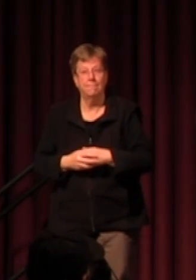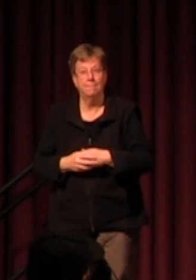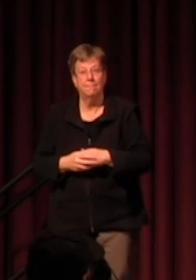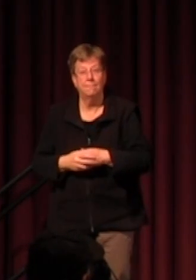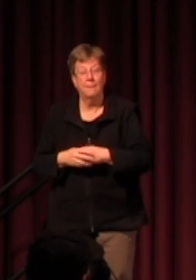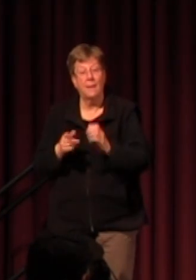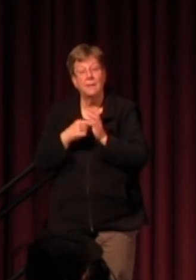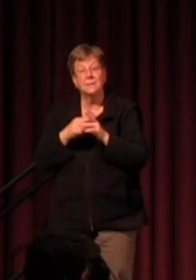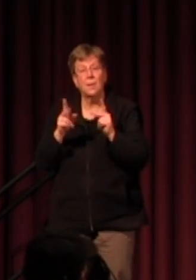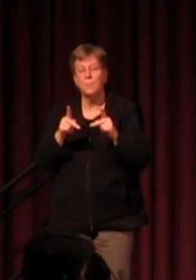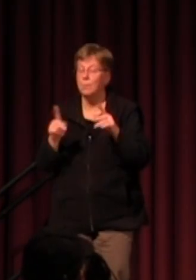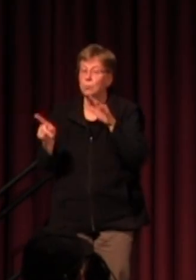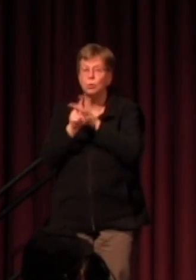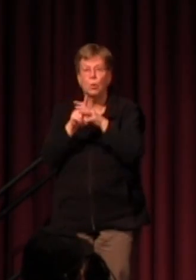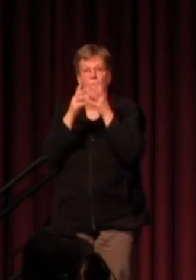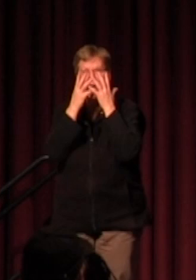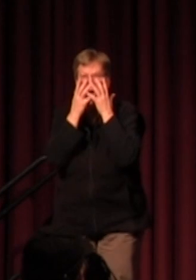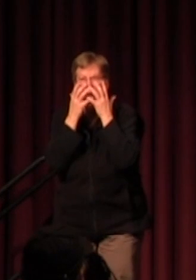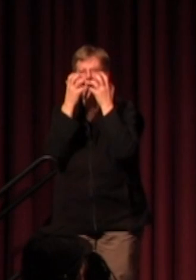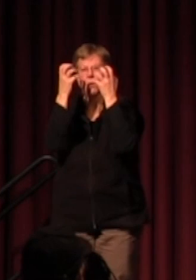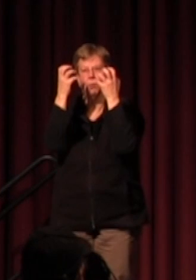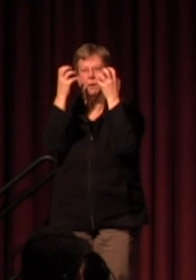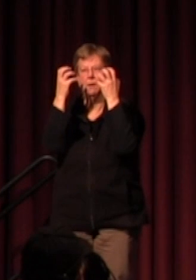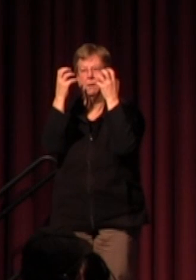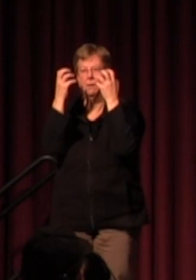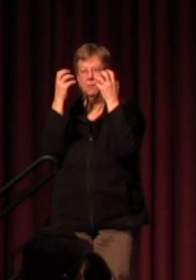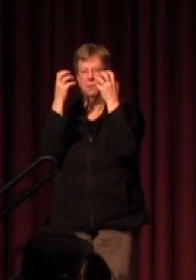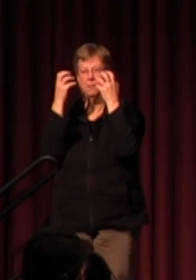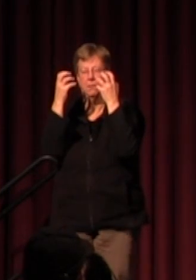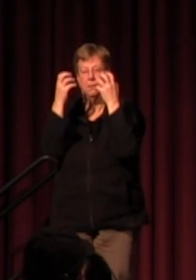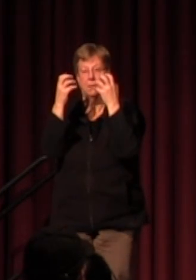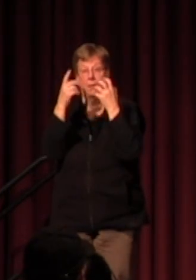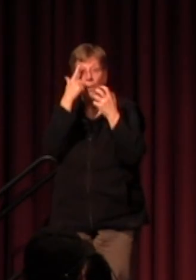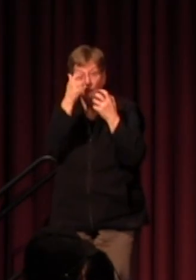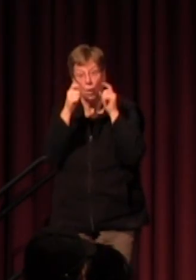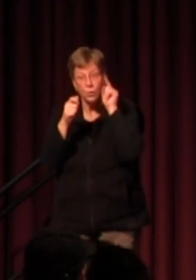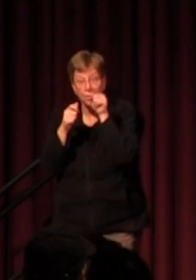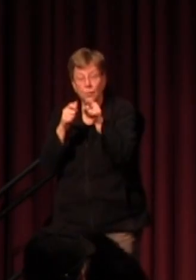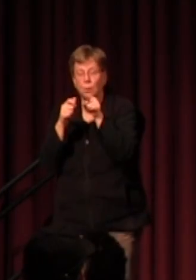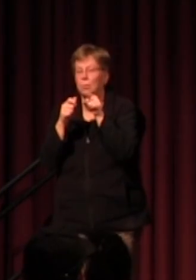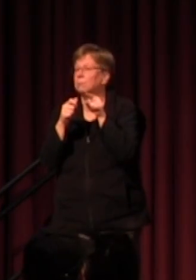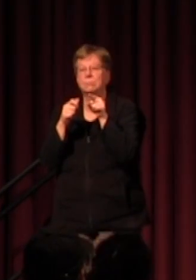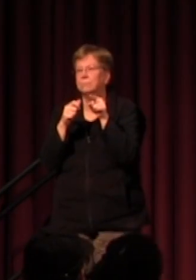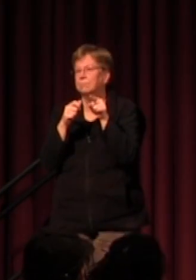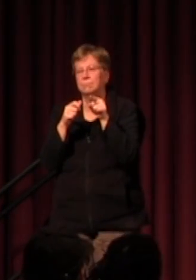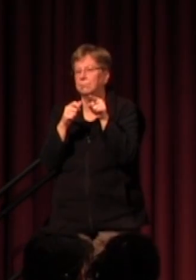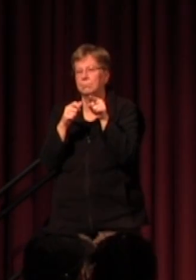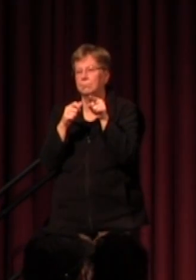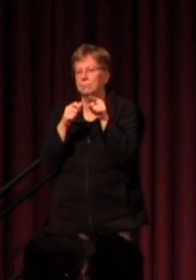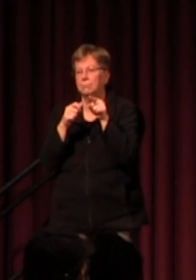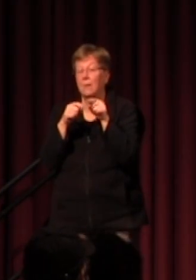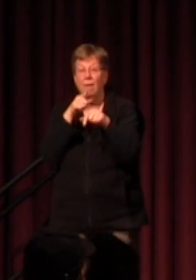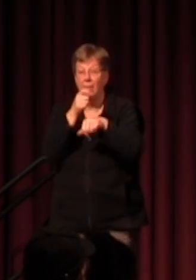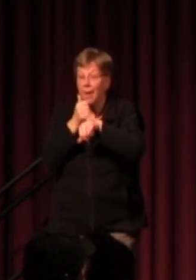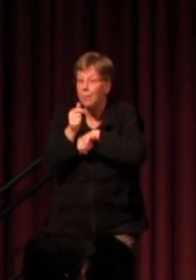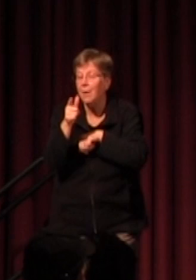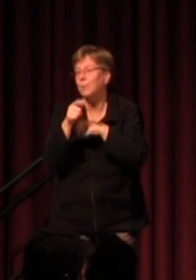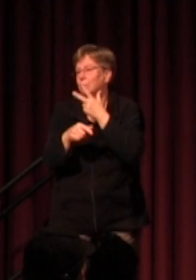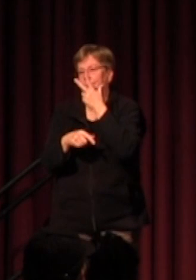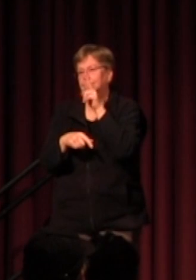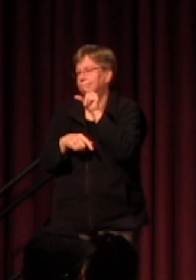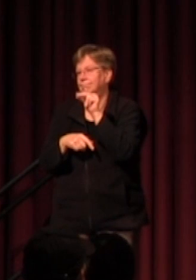Sometimes when people show up angry, it isn't because of what you specifically did. And it's not that they're blaming you for doing